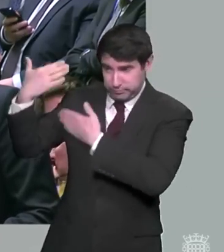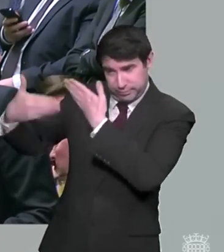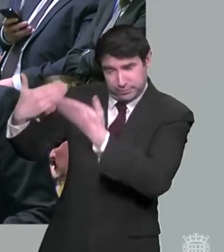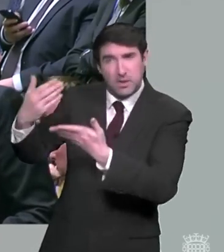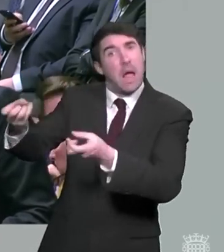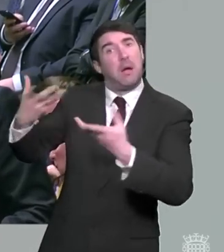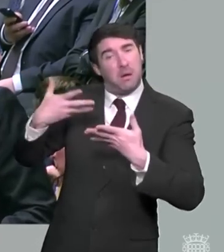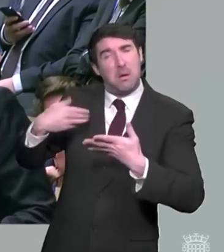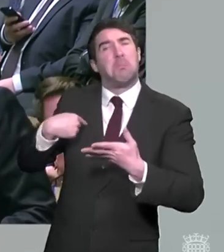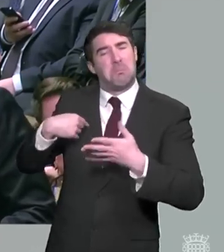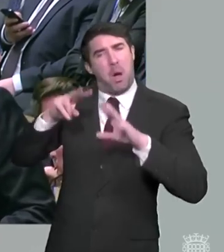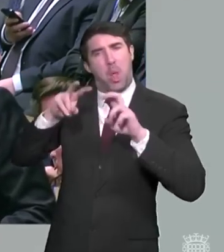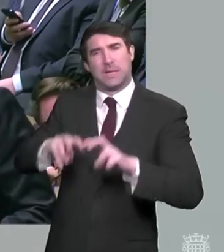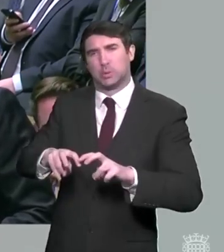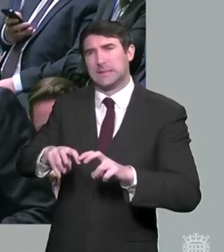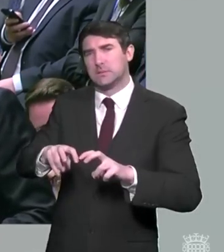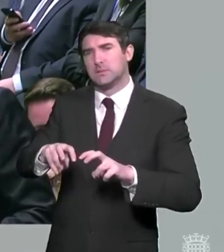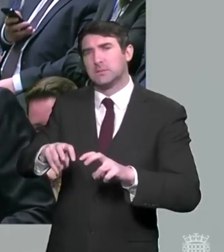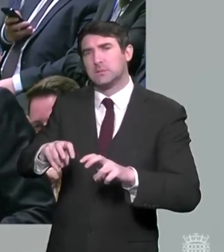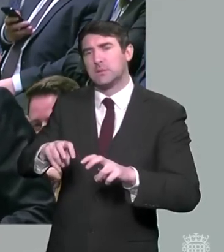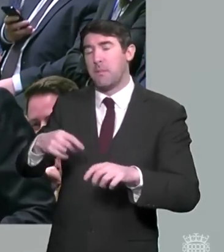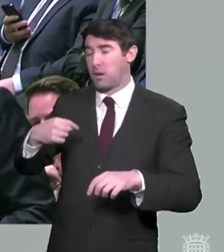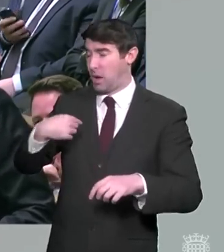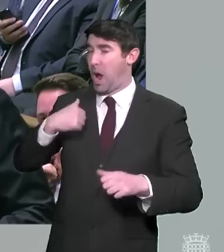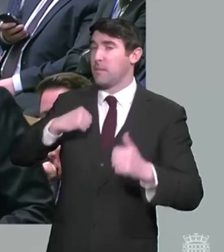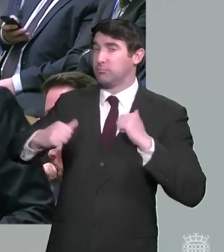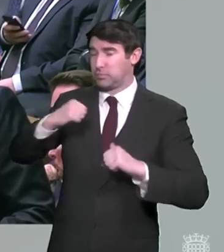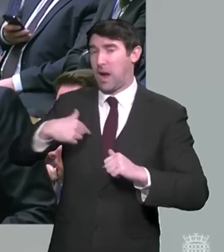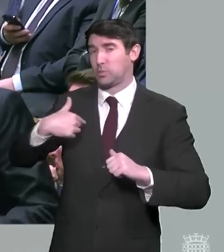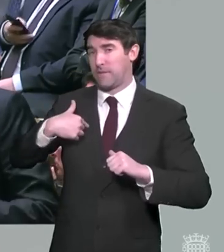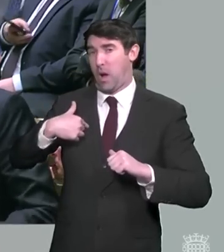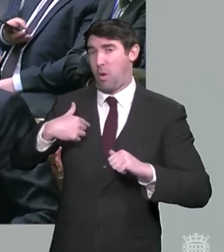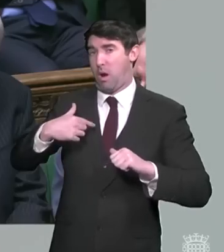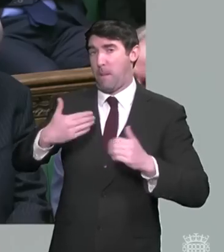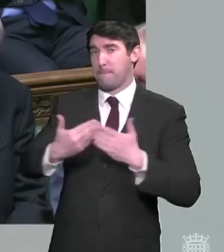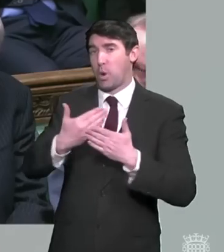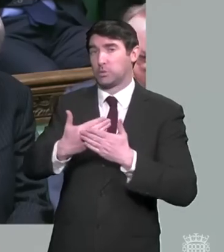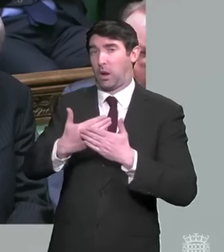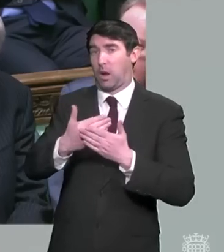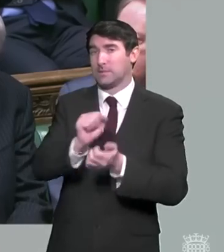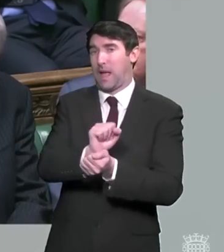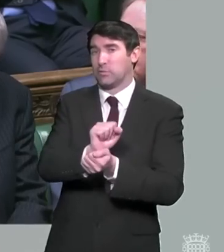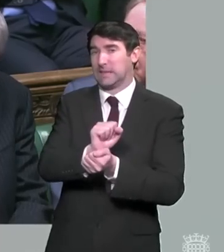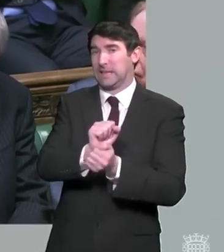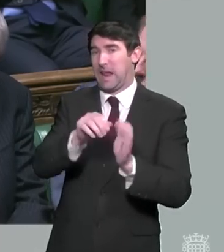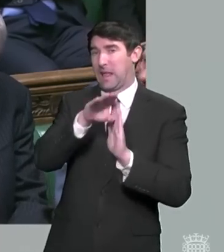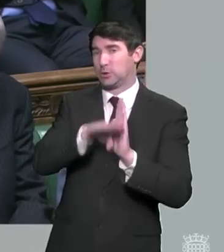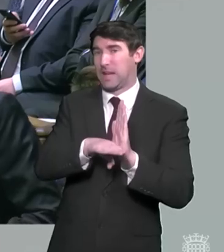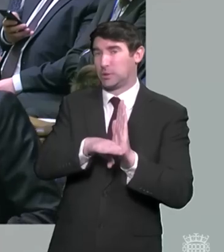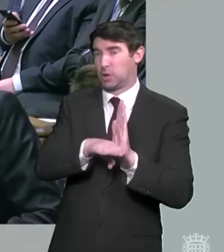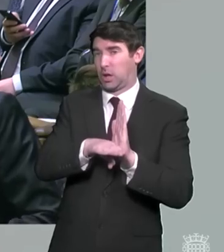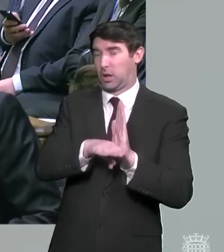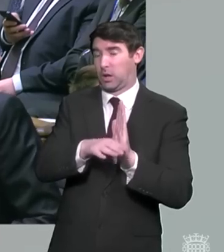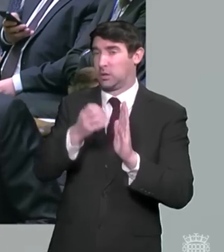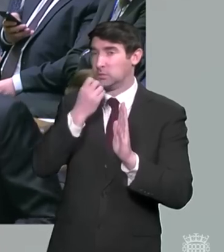and I know that he is proud, as I am, of our world-leading modern slavery legislation, thanks to the former Prime Minister on these benches. It